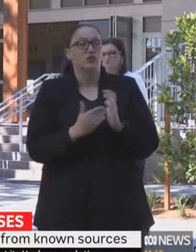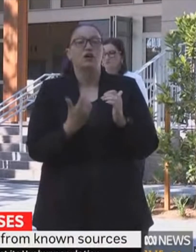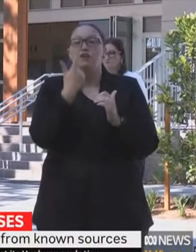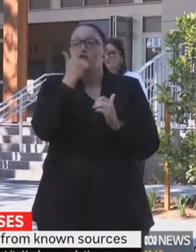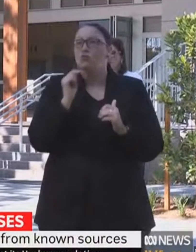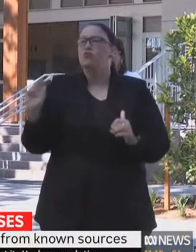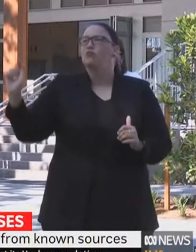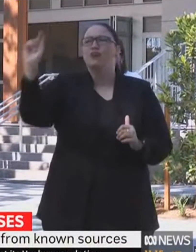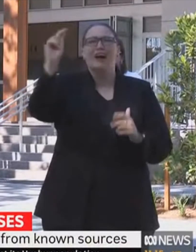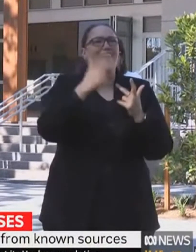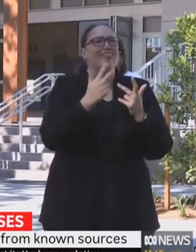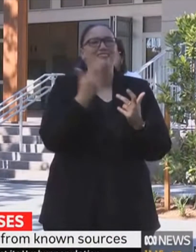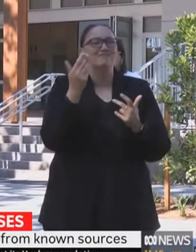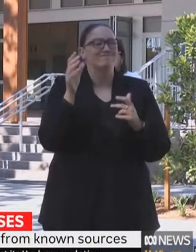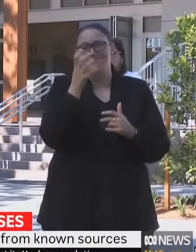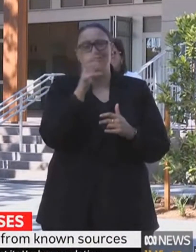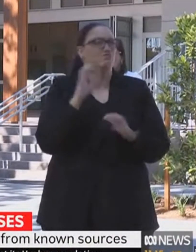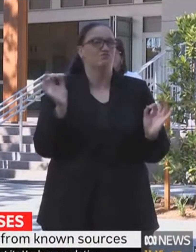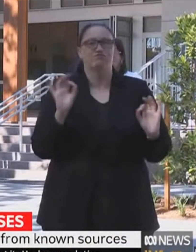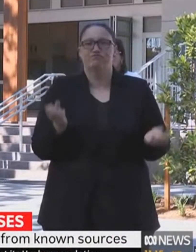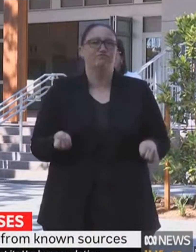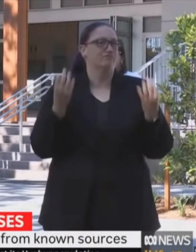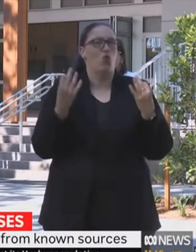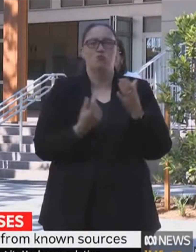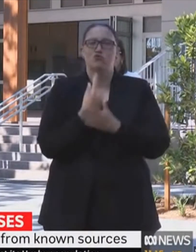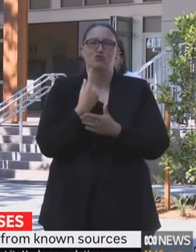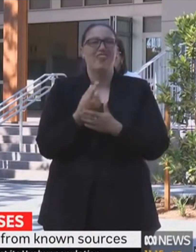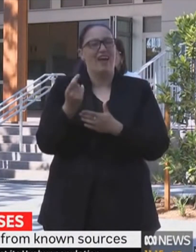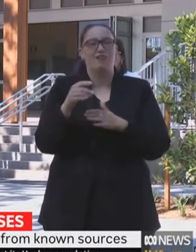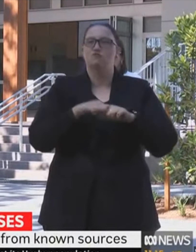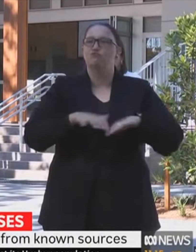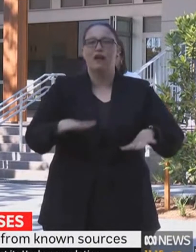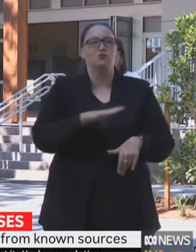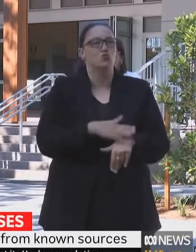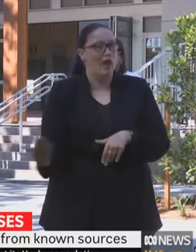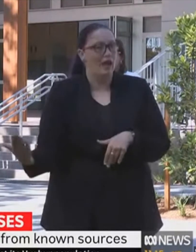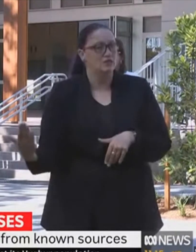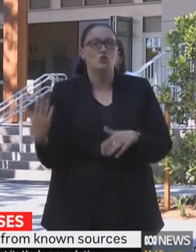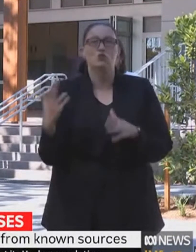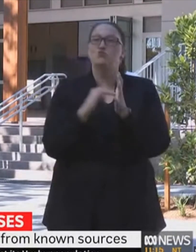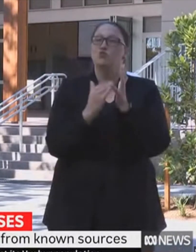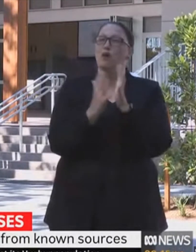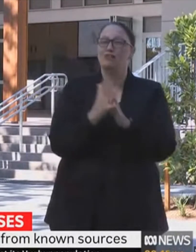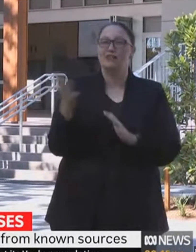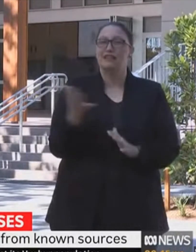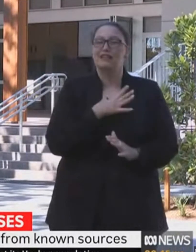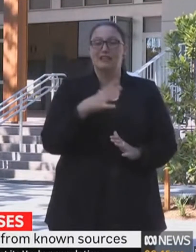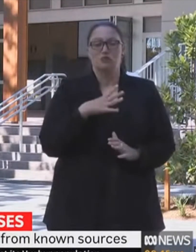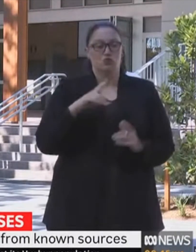don't have that opportunity. We have the opportunity, whilst we have to modify our behaviour and whilst we should think about our